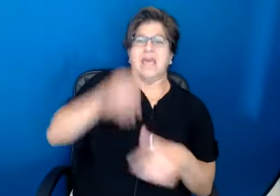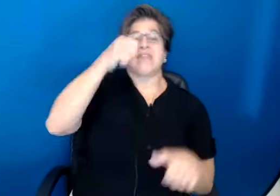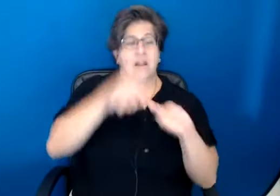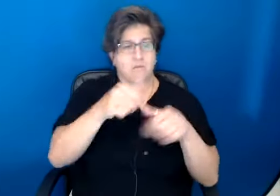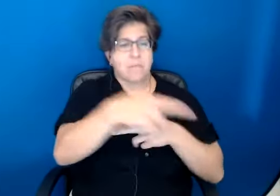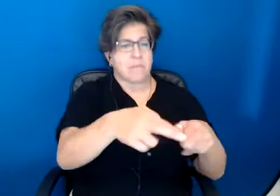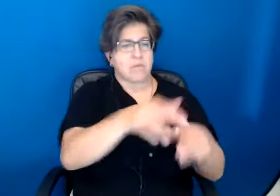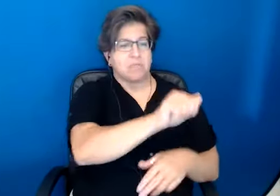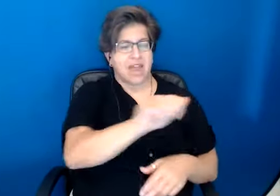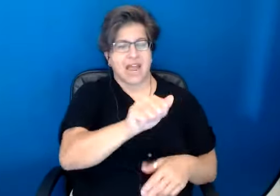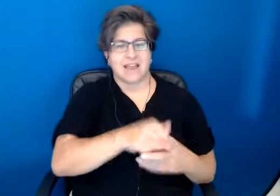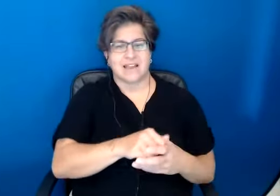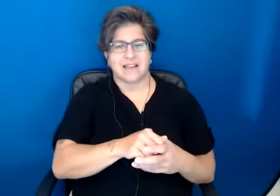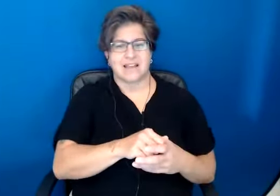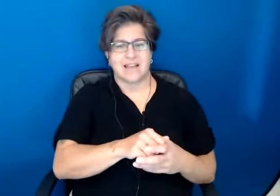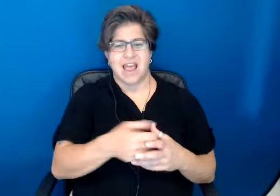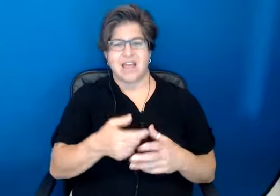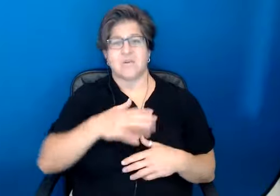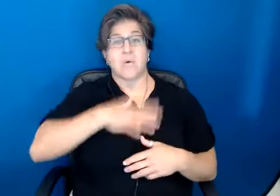And whatever I have to say is meant to be. But